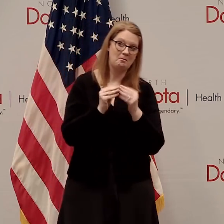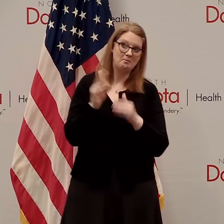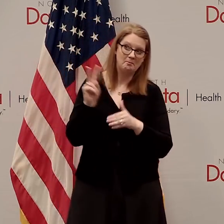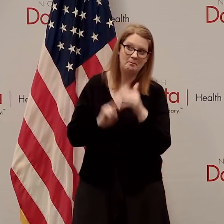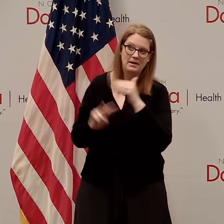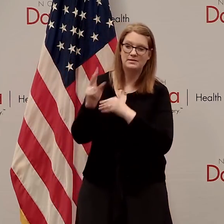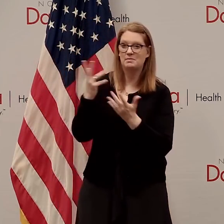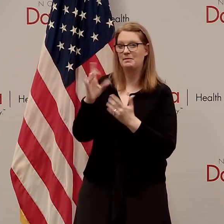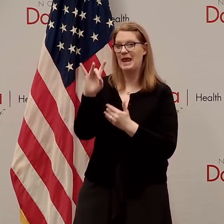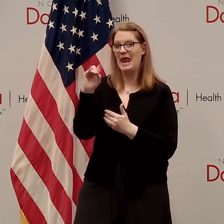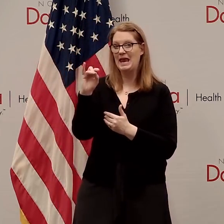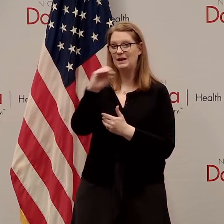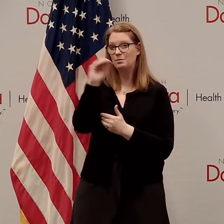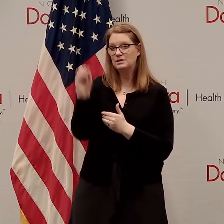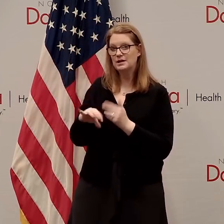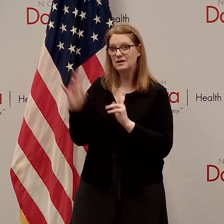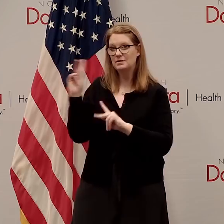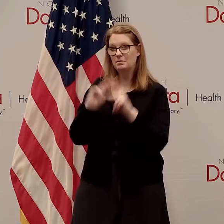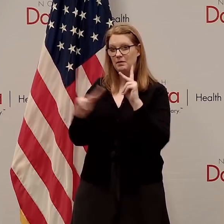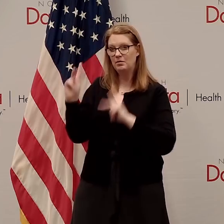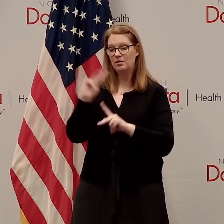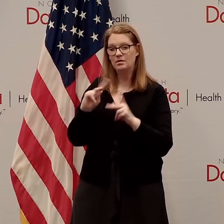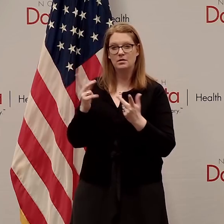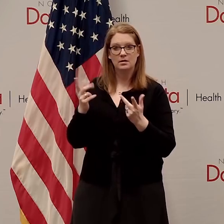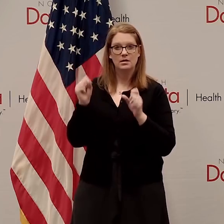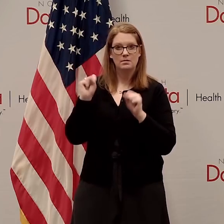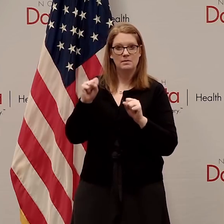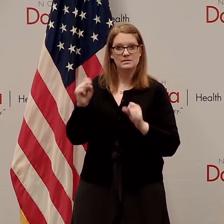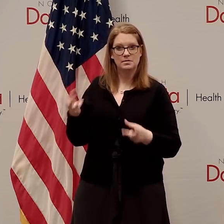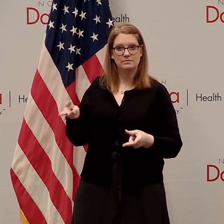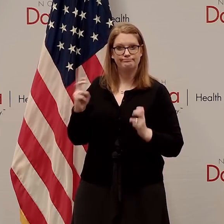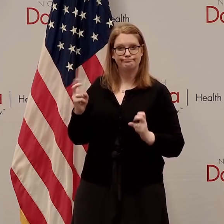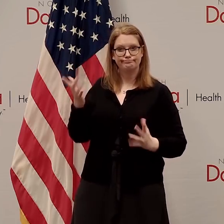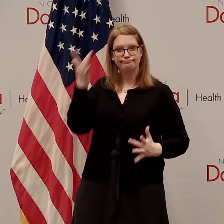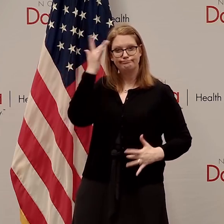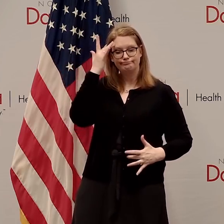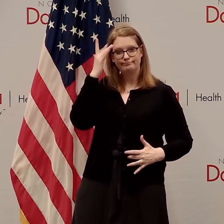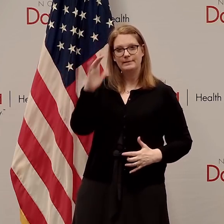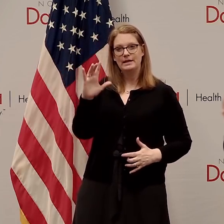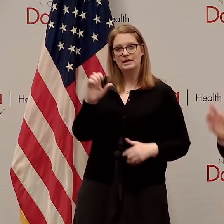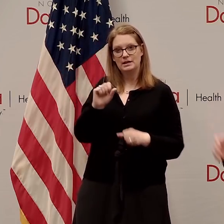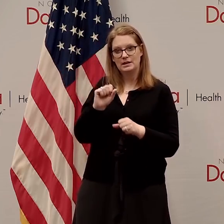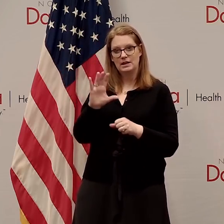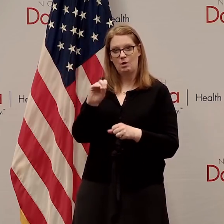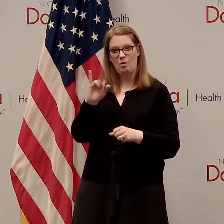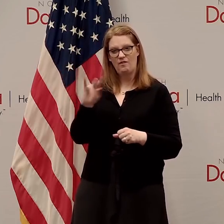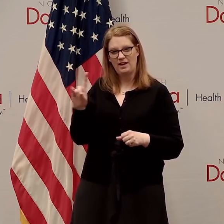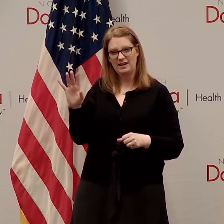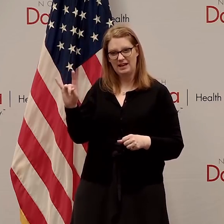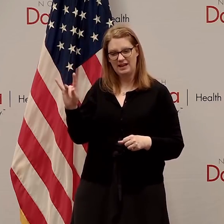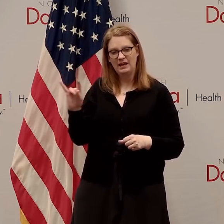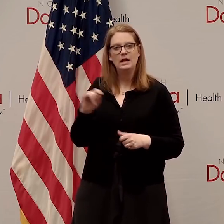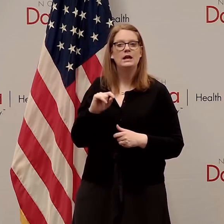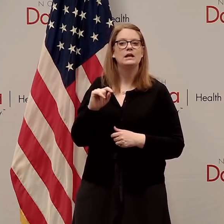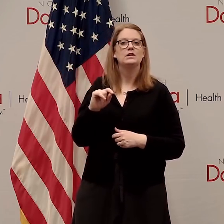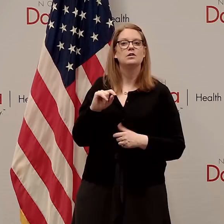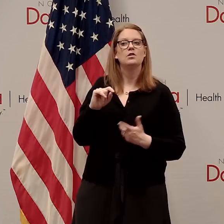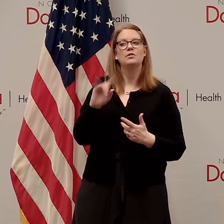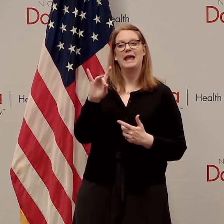many as 80% of the people may end up contracting coronavirus, 80% of the entire population